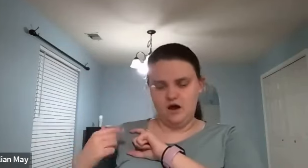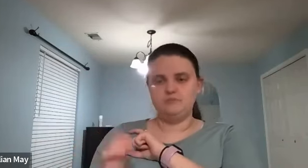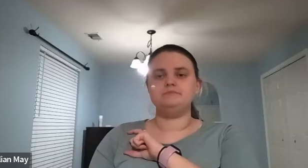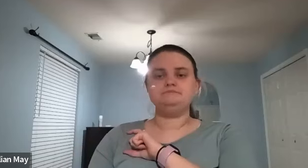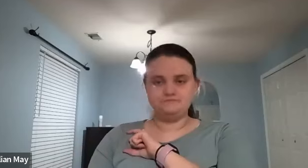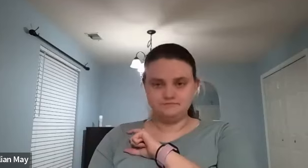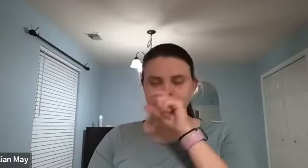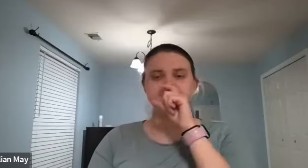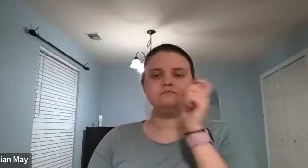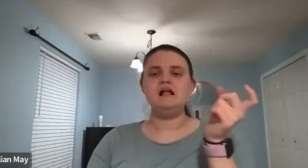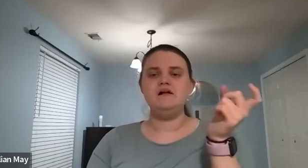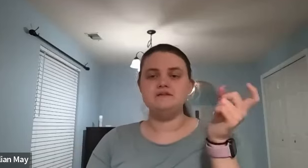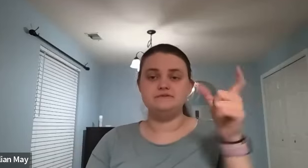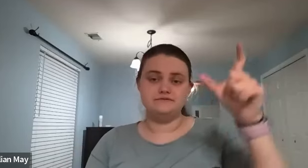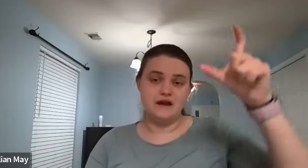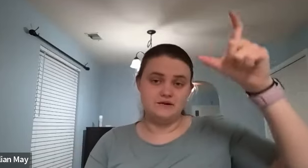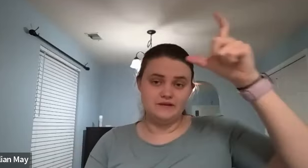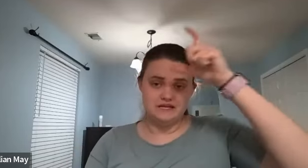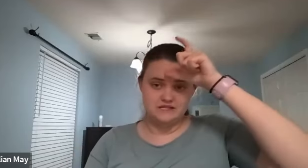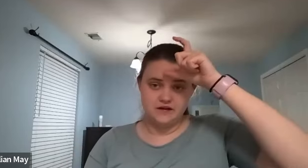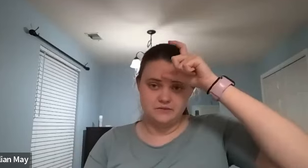cop. And then for fireman, it's fireman.